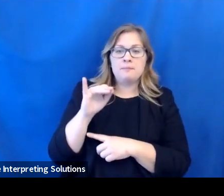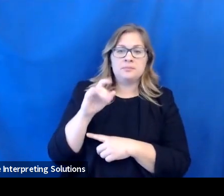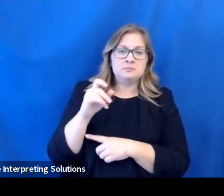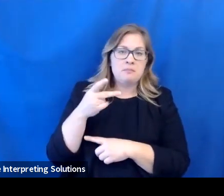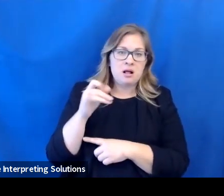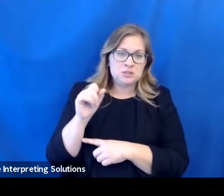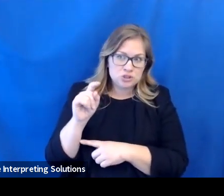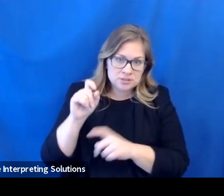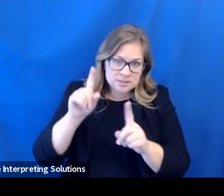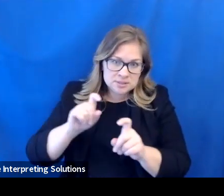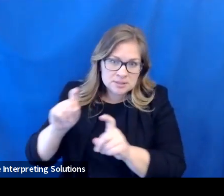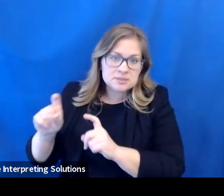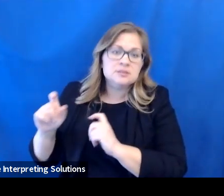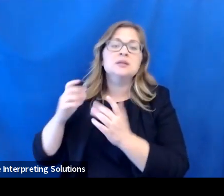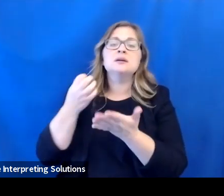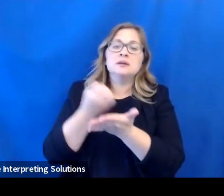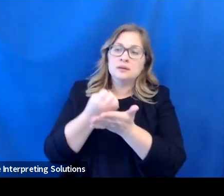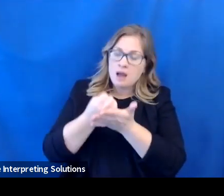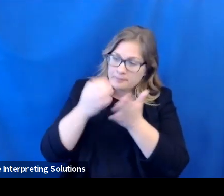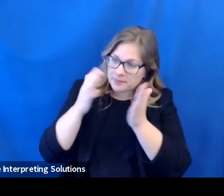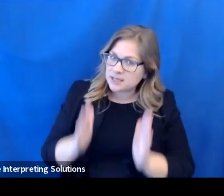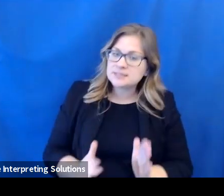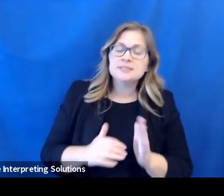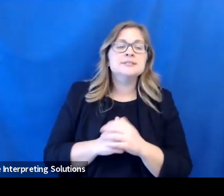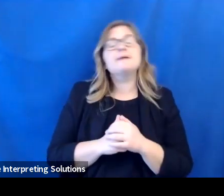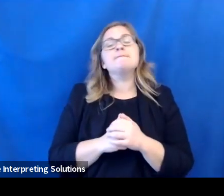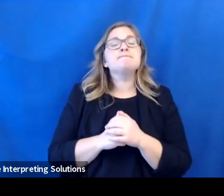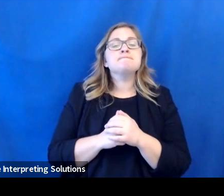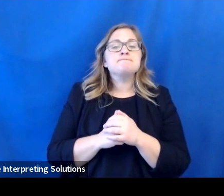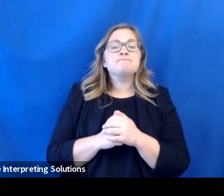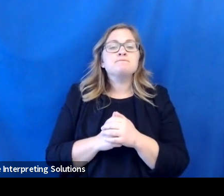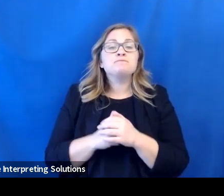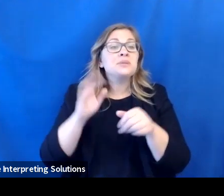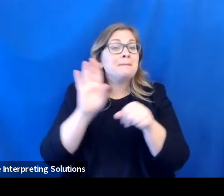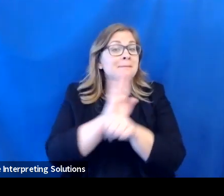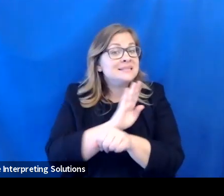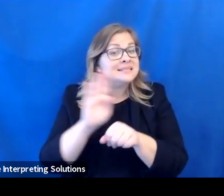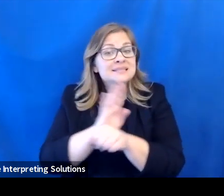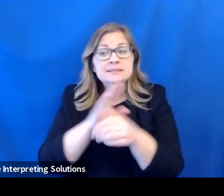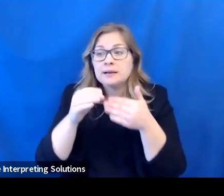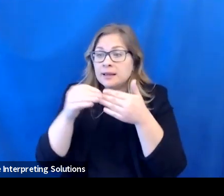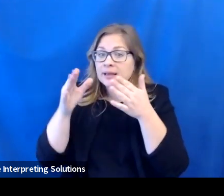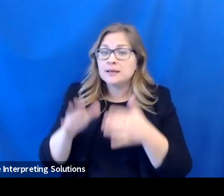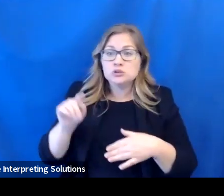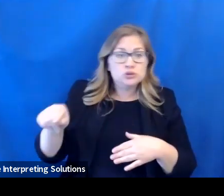the business community, large and small, others, and then taking into factors the